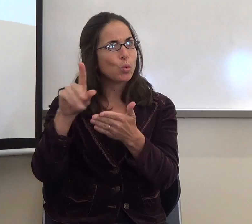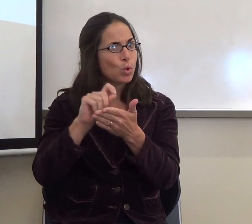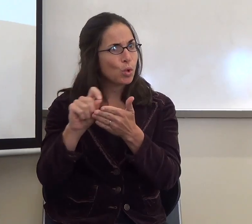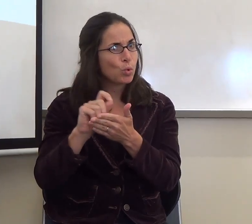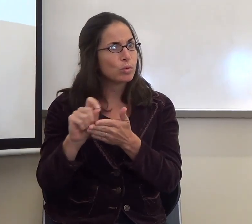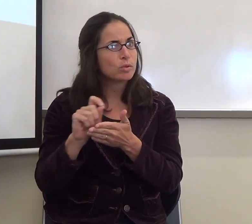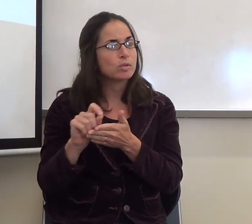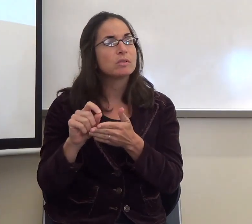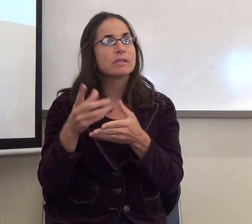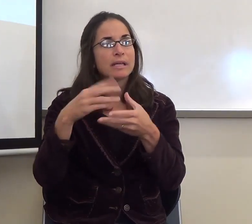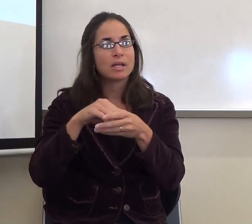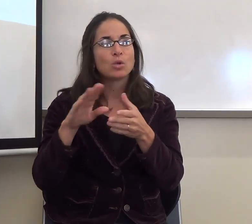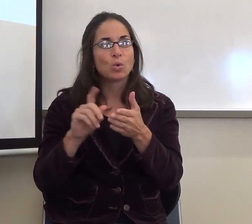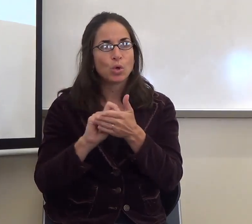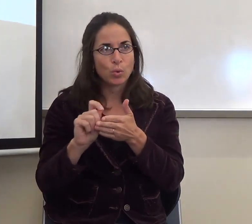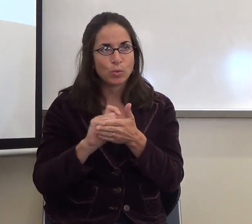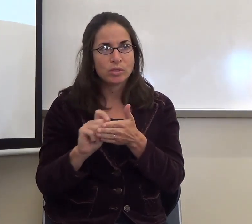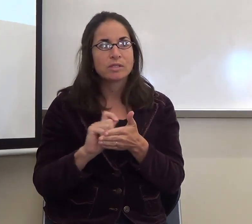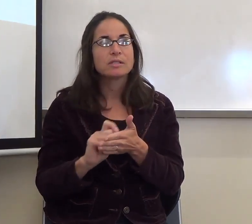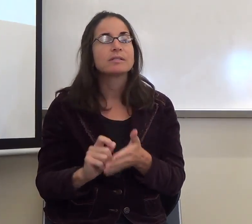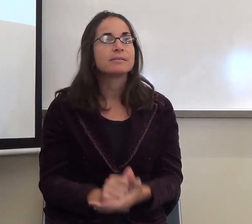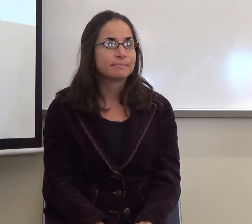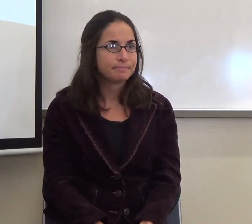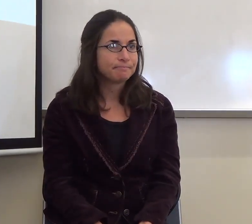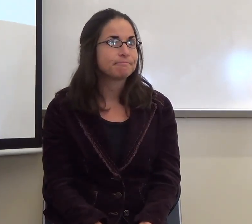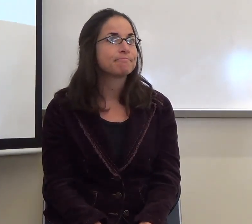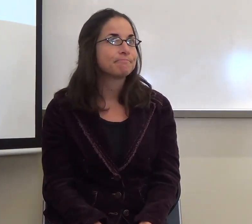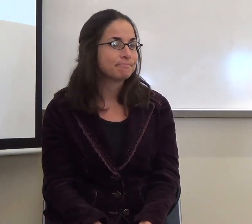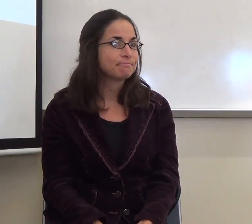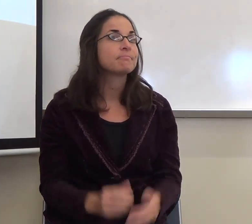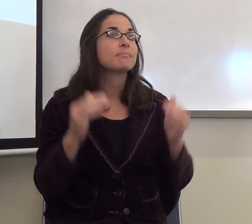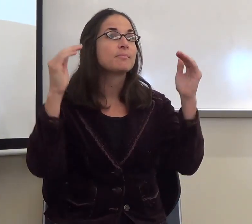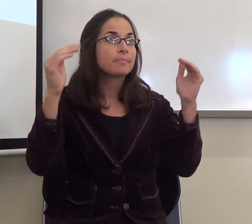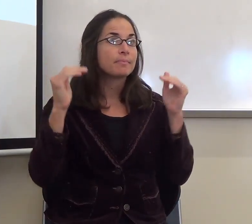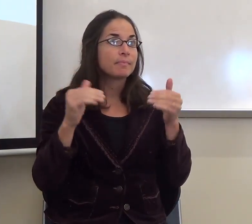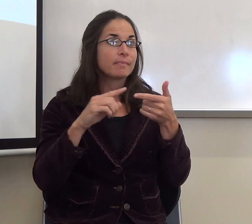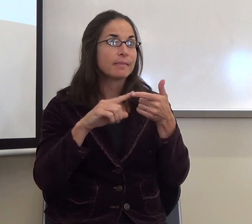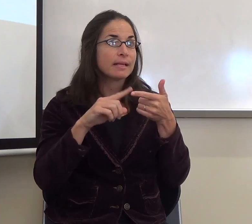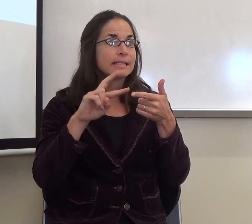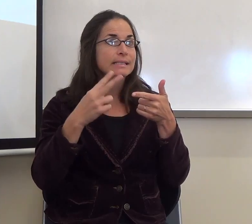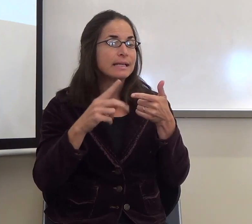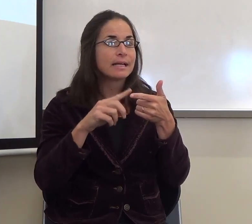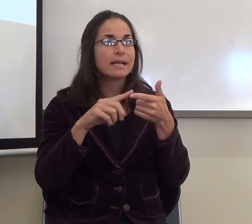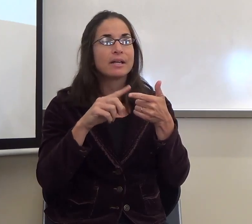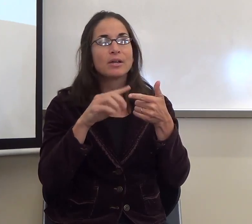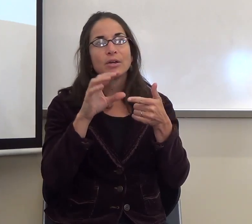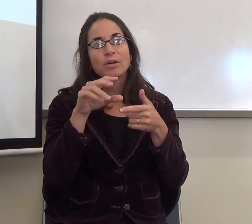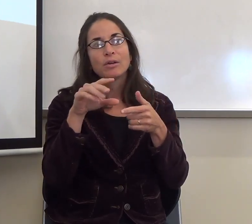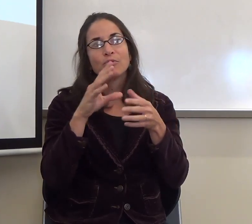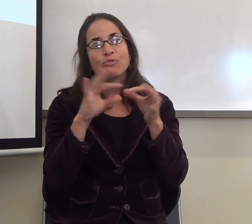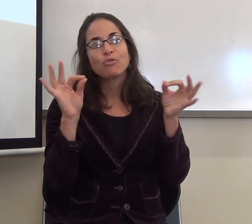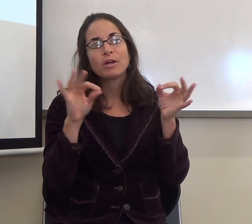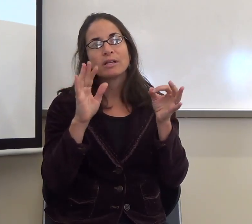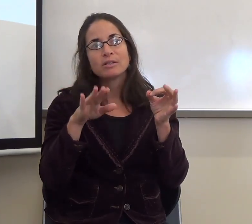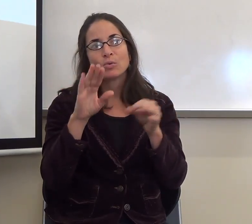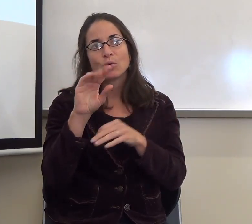be in your notes, right? Okay, then you're going to phrase the topic. What's the little